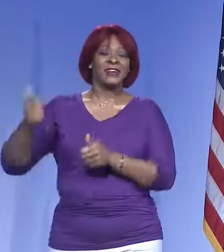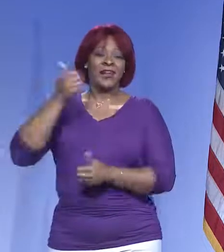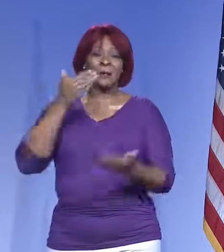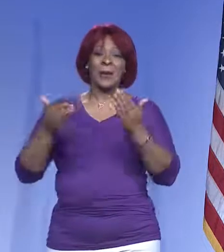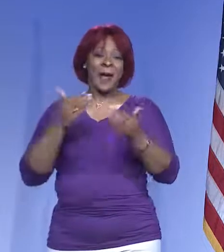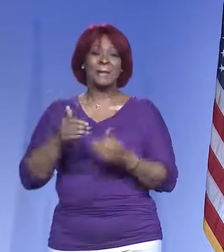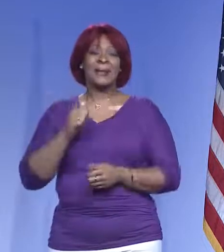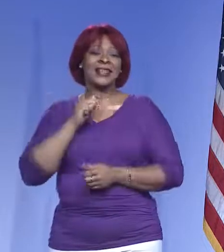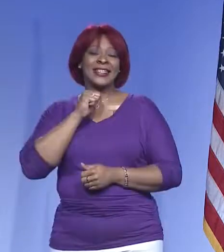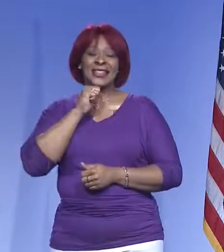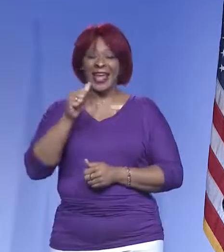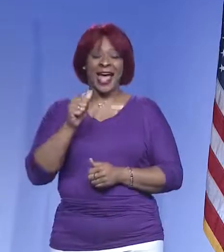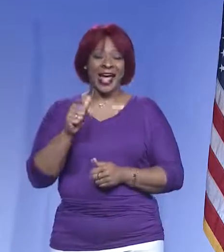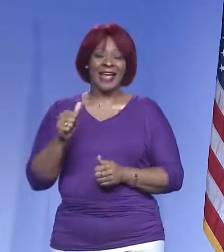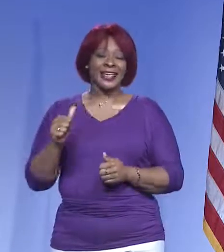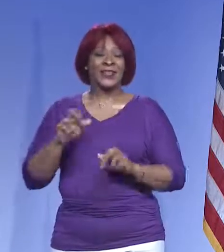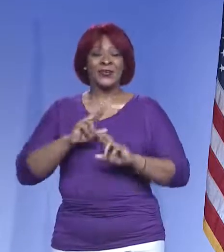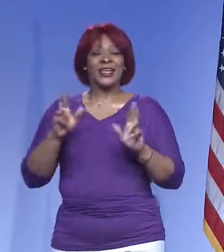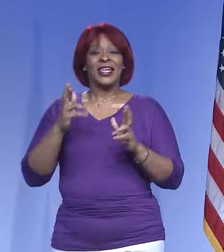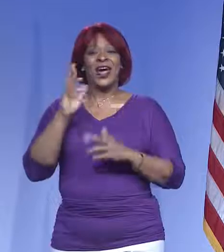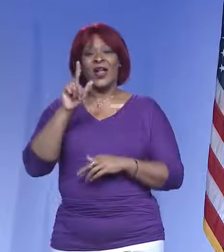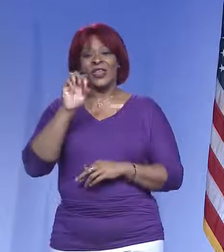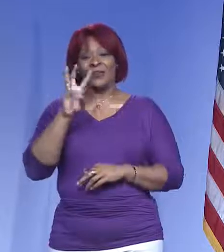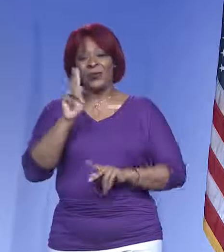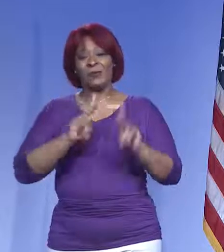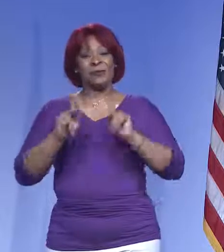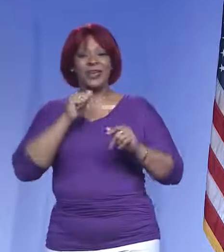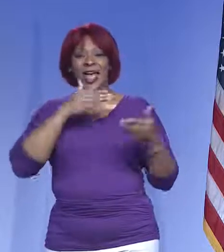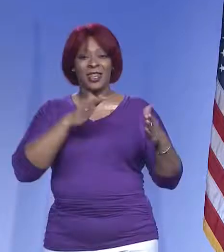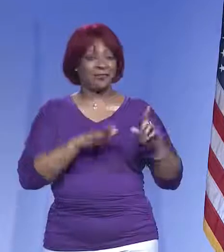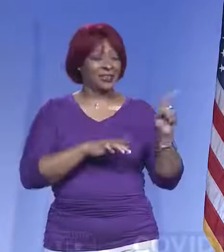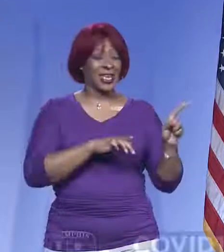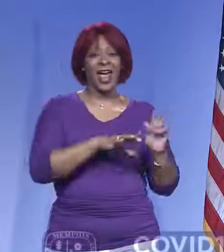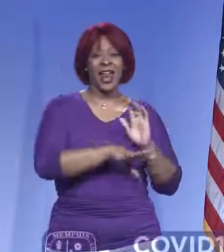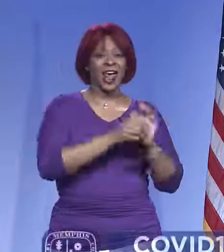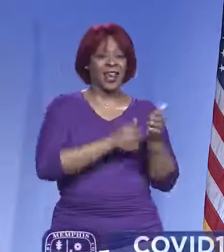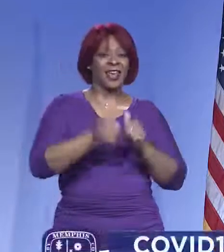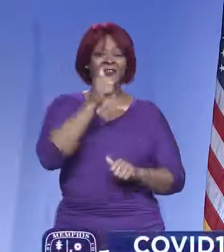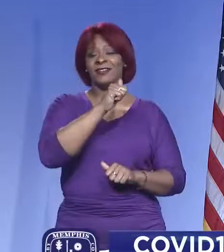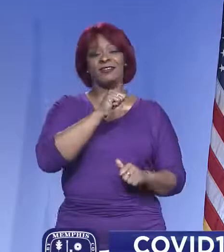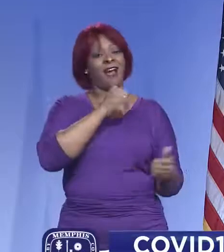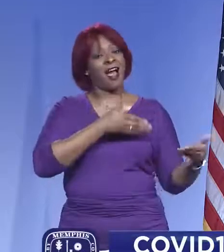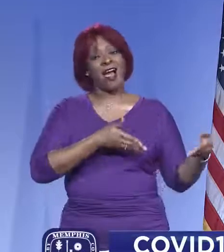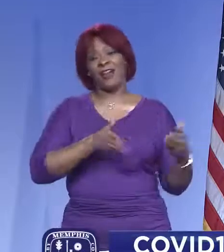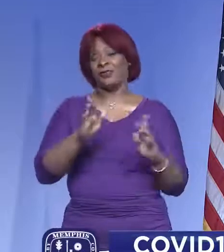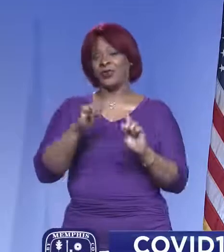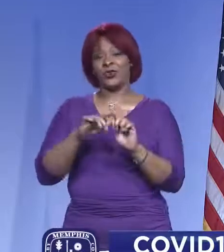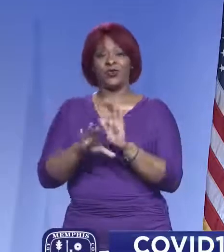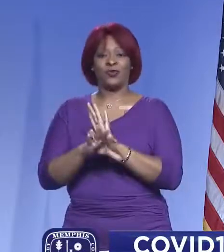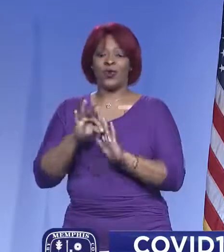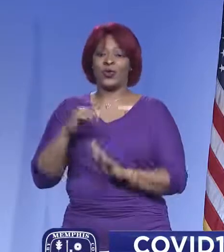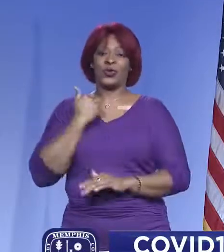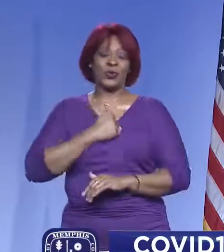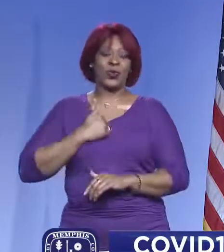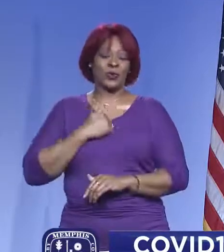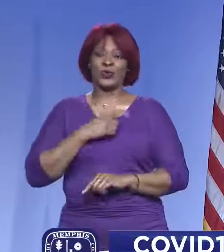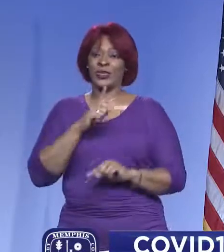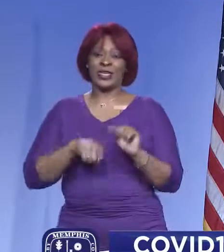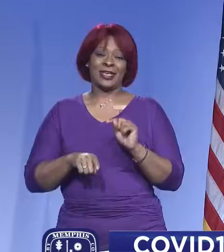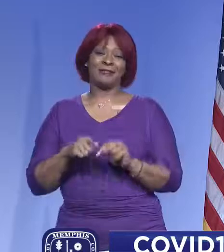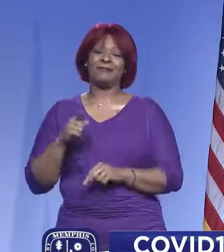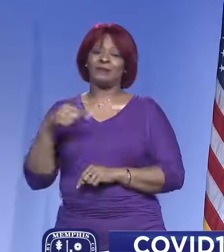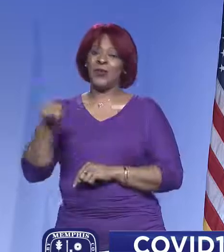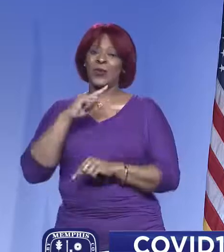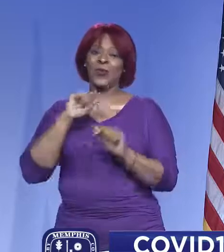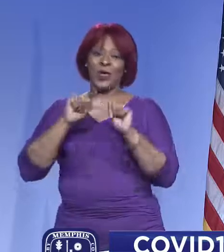probably not eligible. There's only a few folks that are not eligible, so it's elected officials and people directly associated with this